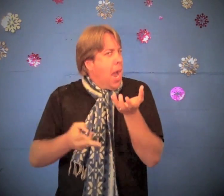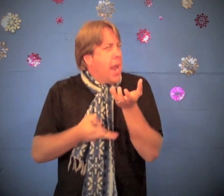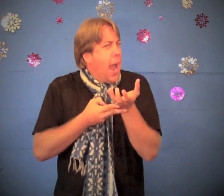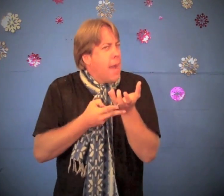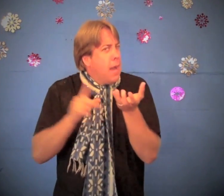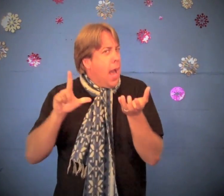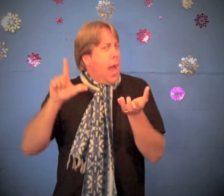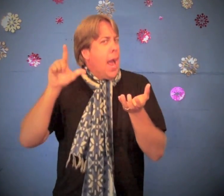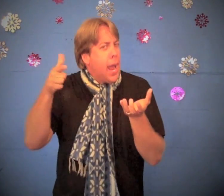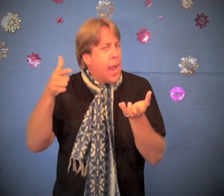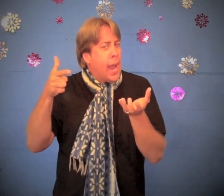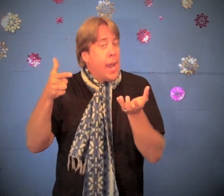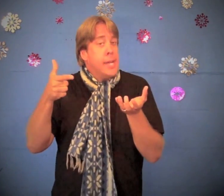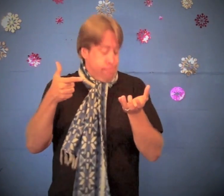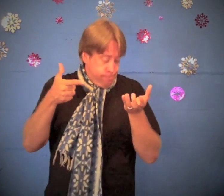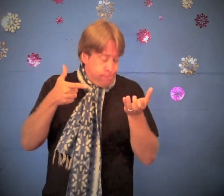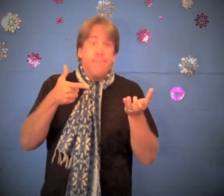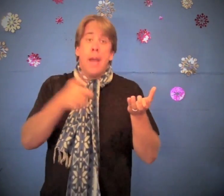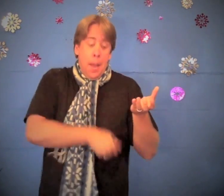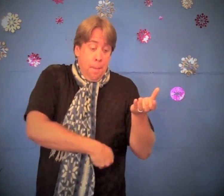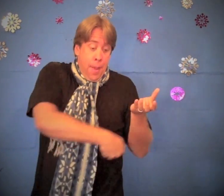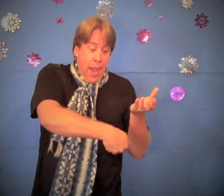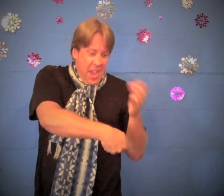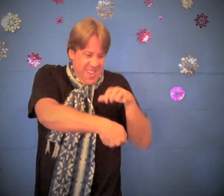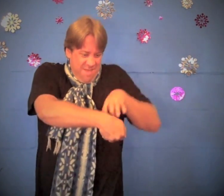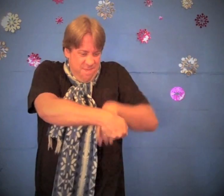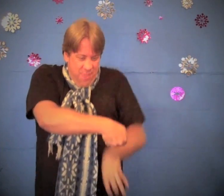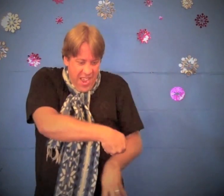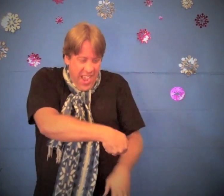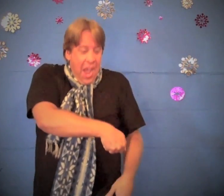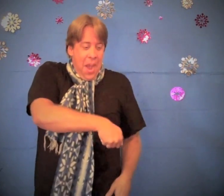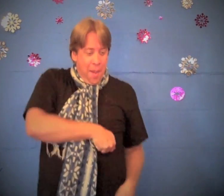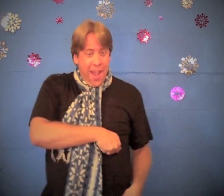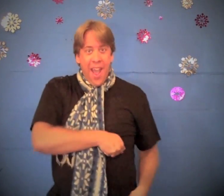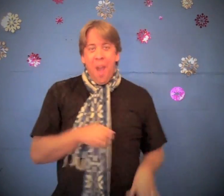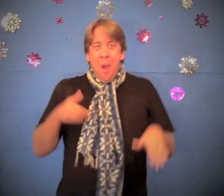And put the snowball in his pocket for tomorrow.